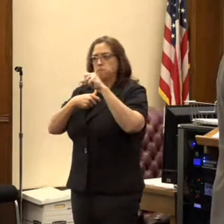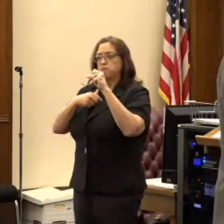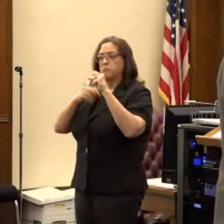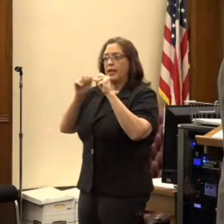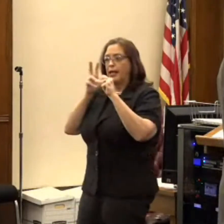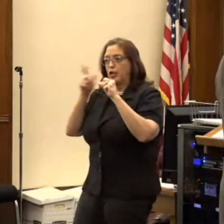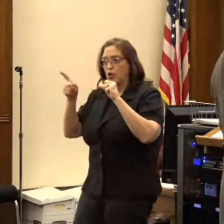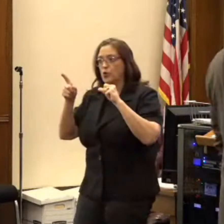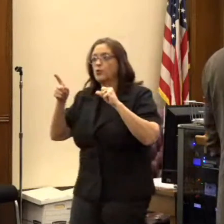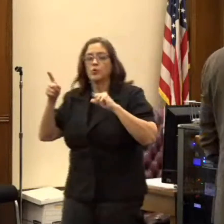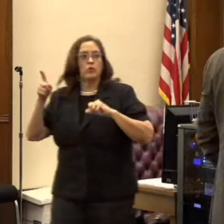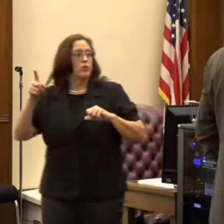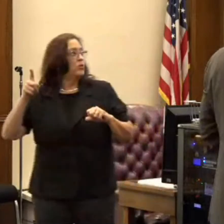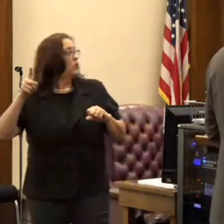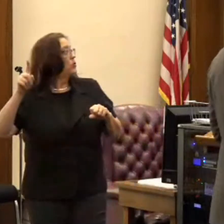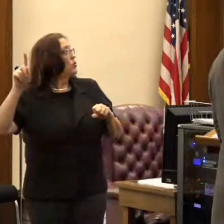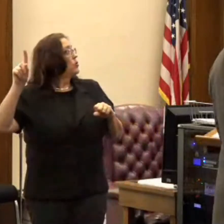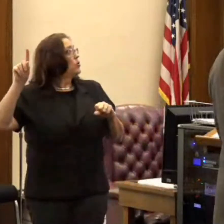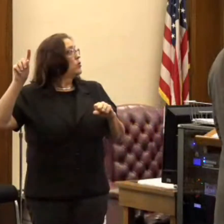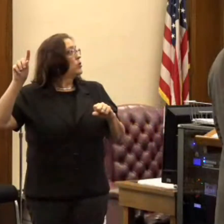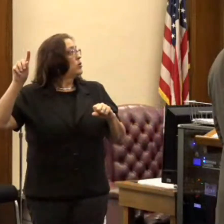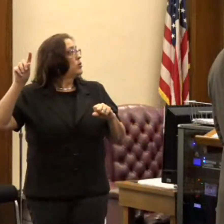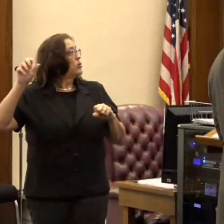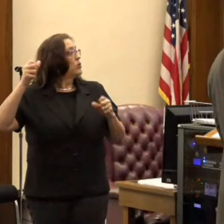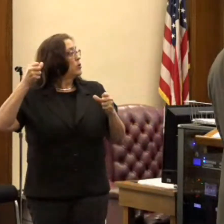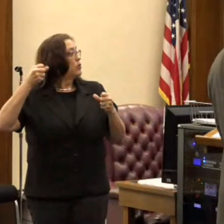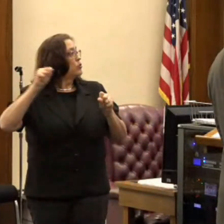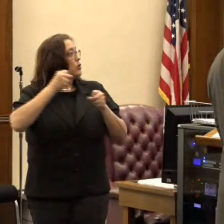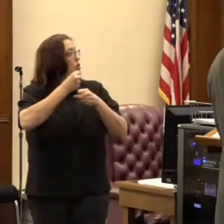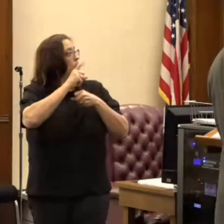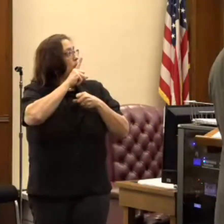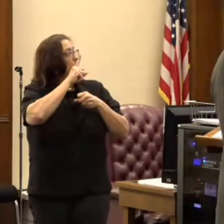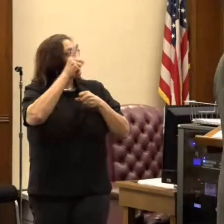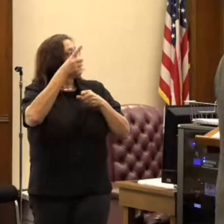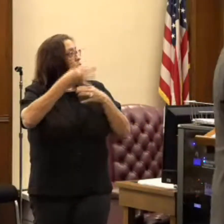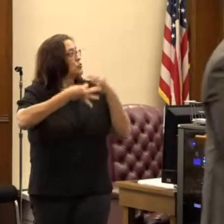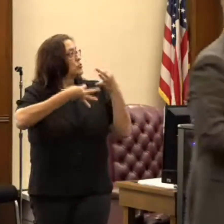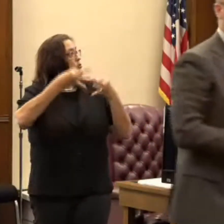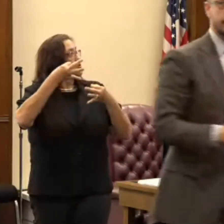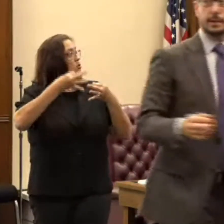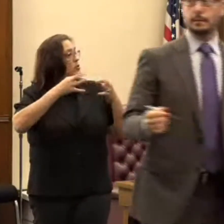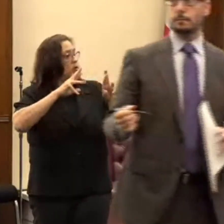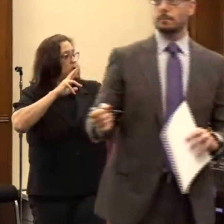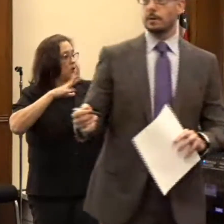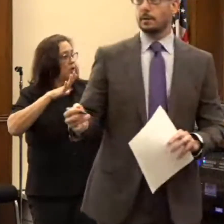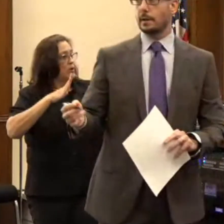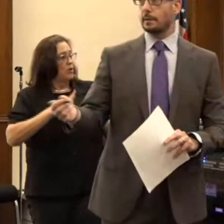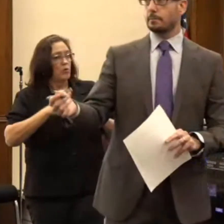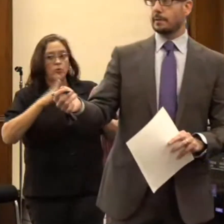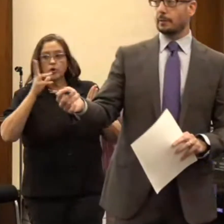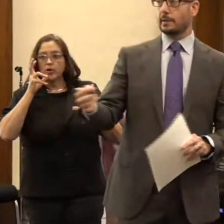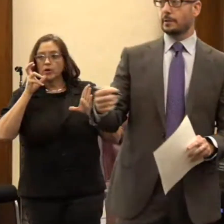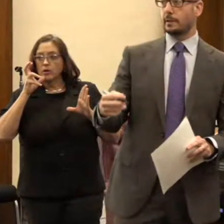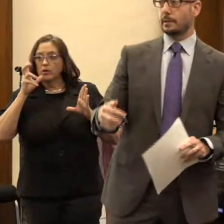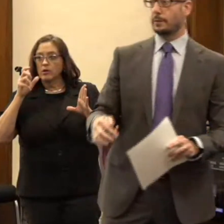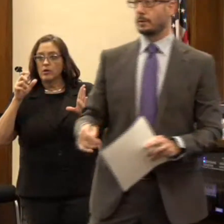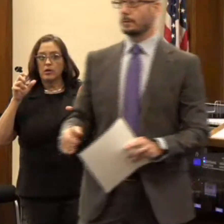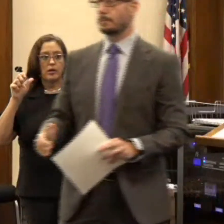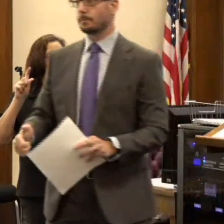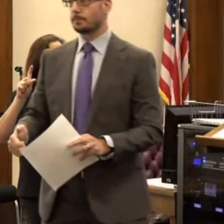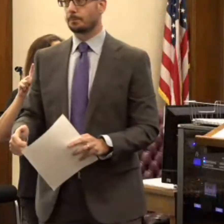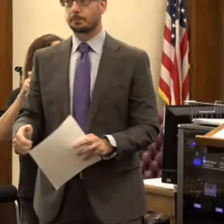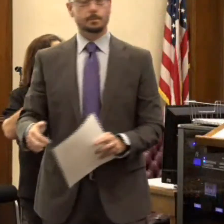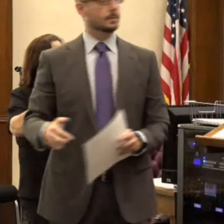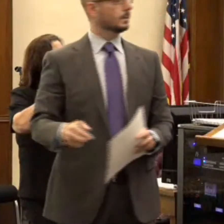I guess, can the court's reporter hear her, or, No, just fine. very good. And can you hear